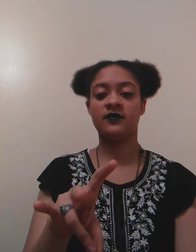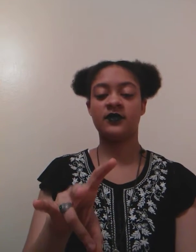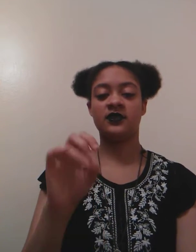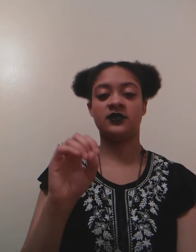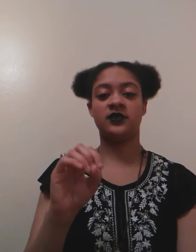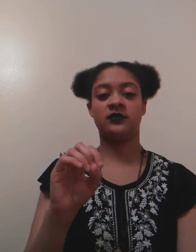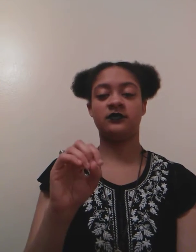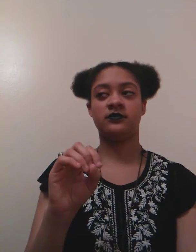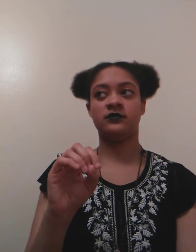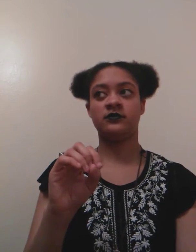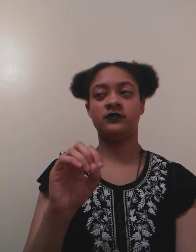So,